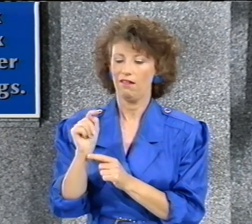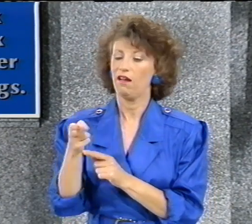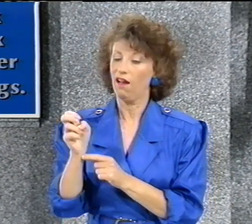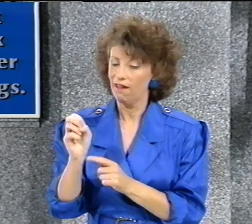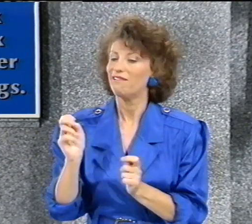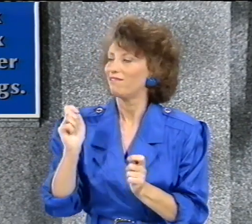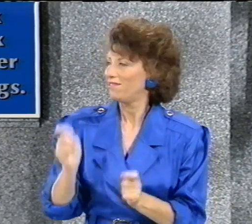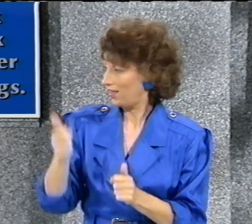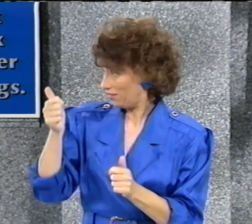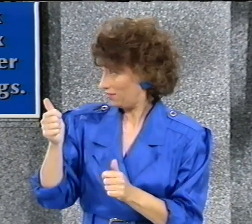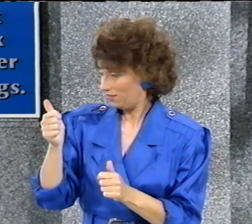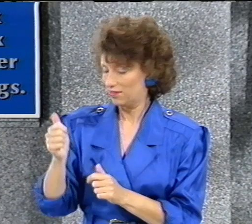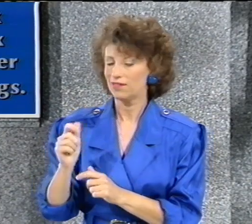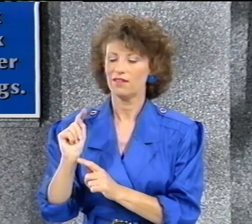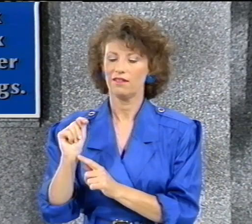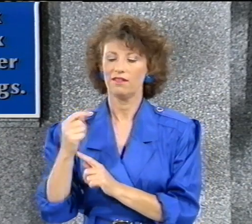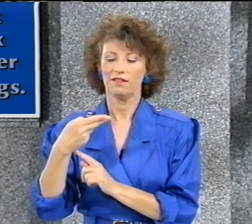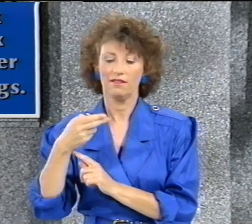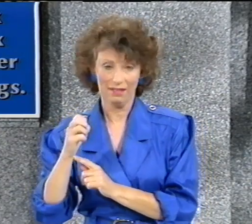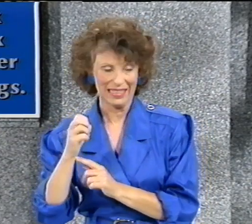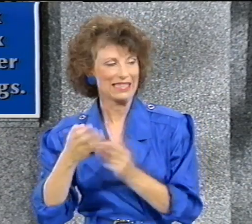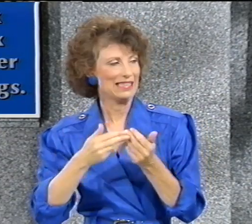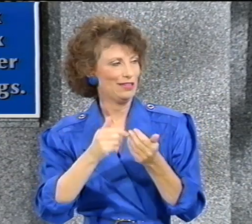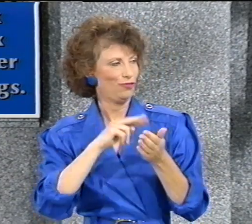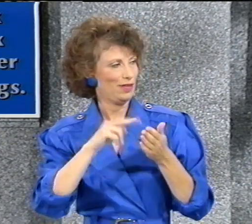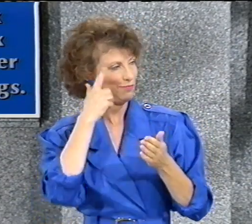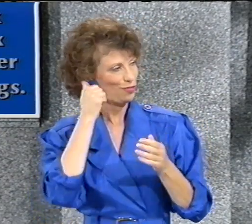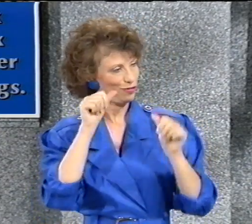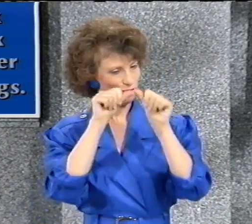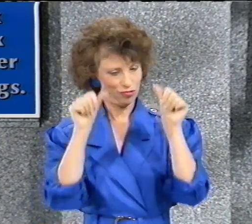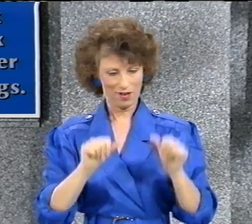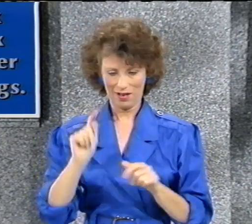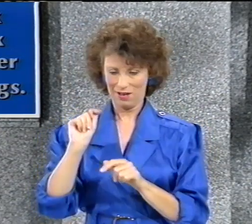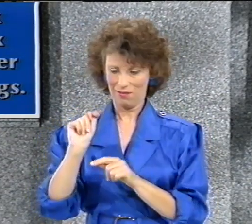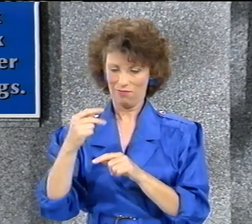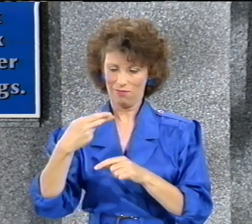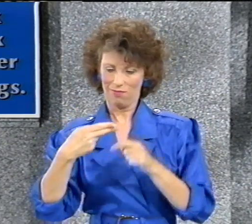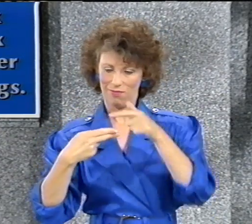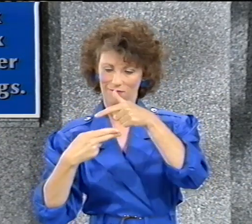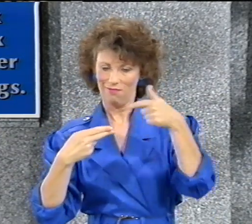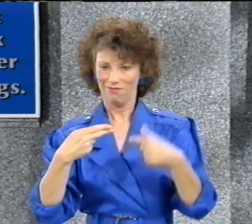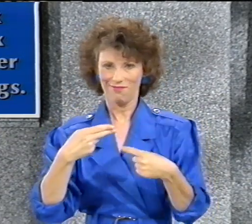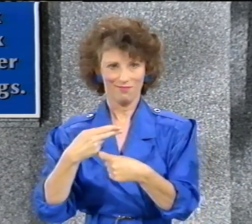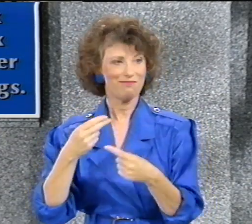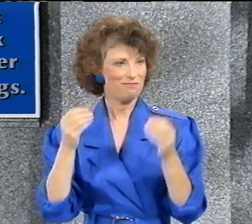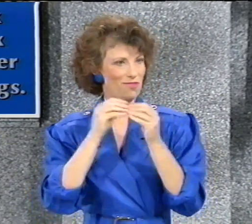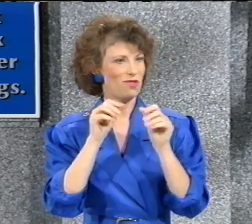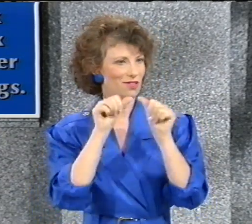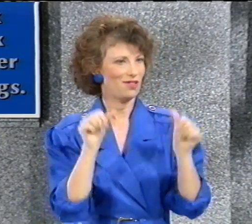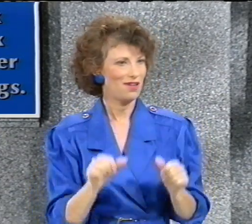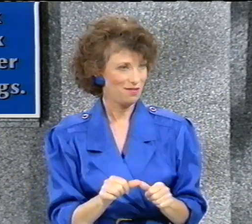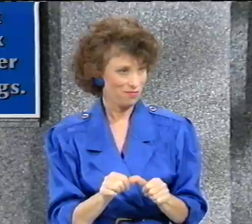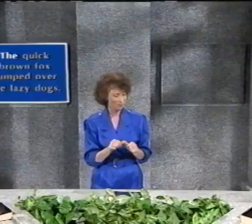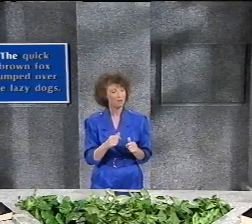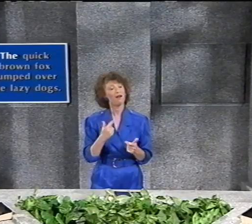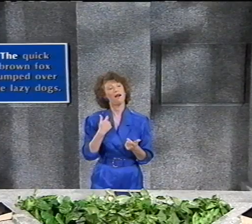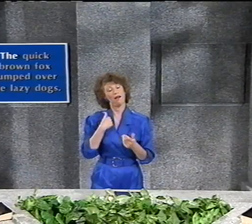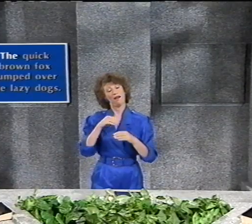Right. Keeping the H straight ahead is faster, but turning the H sideways is easier to read because there's more